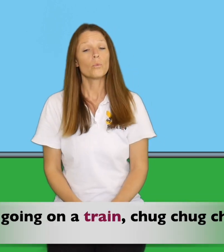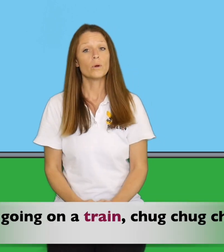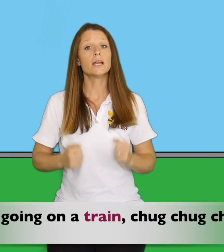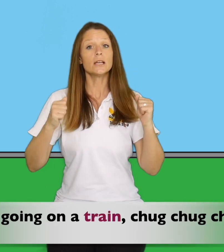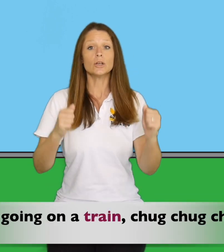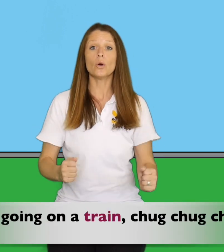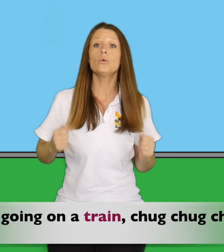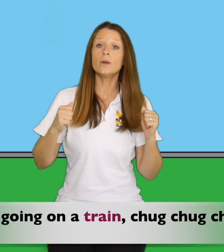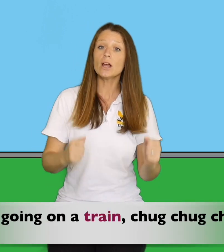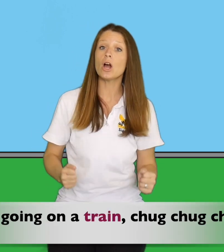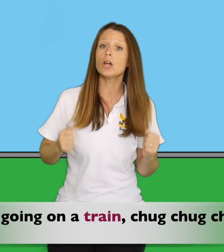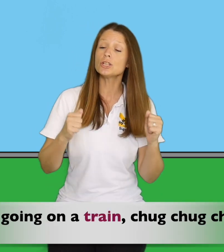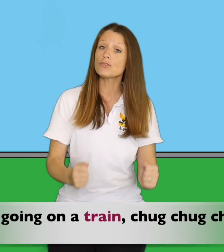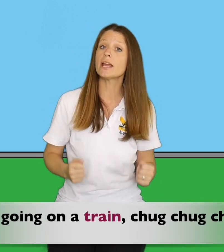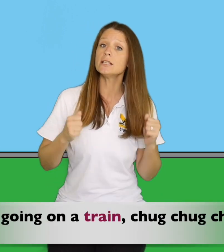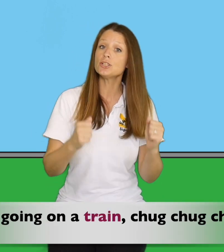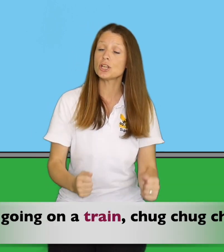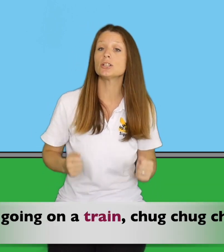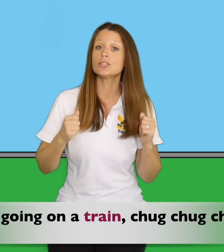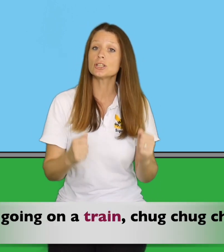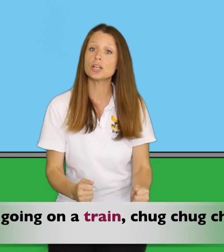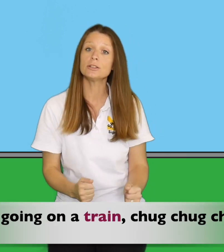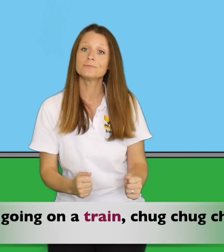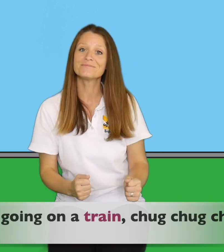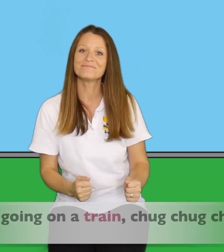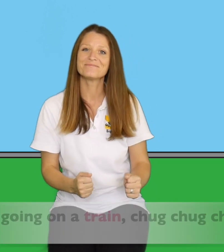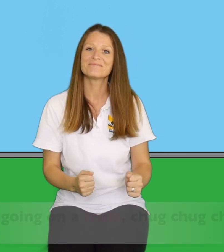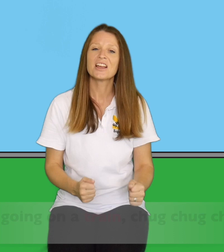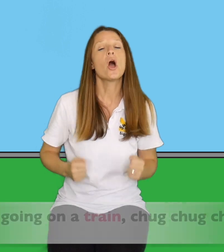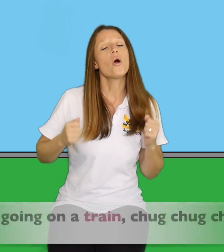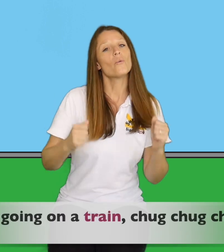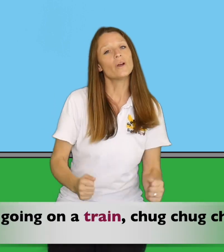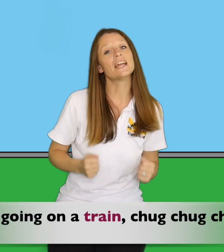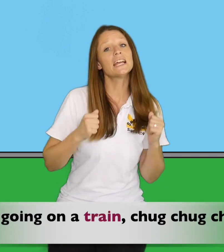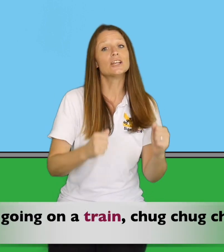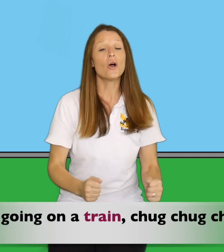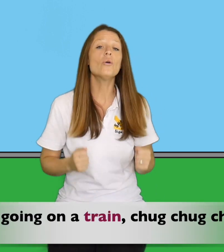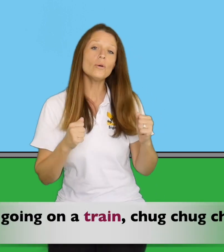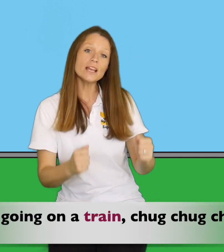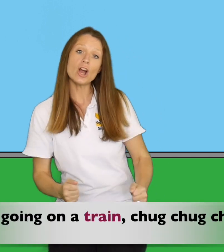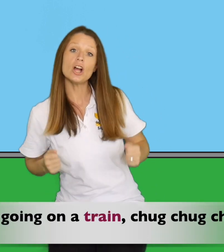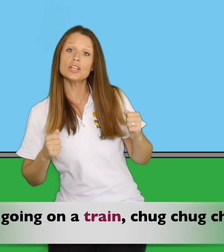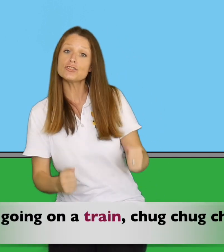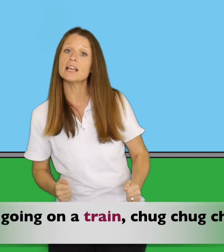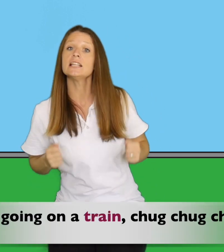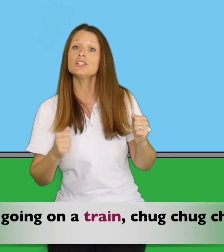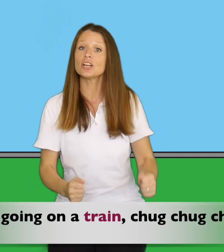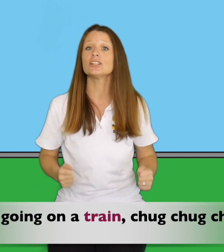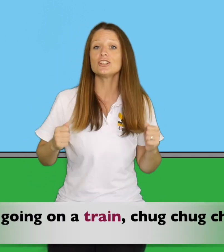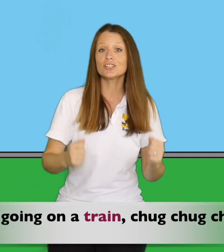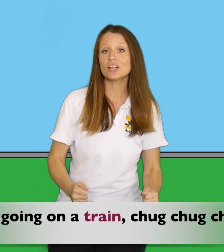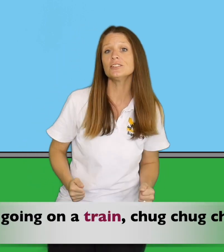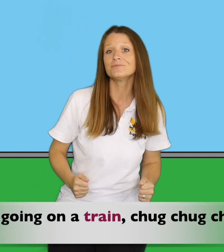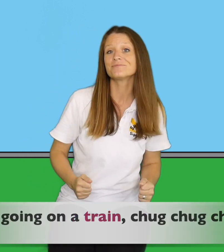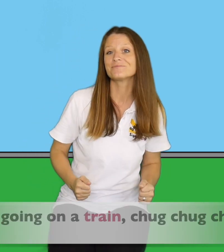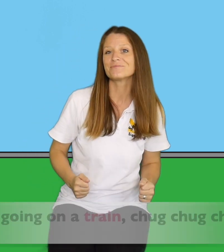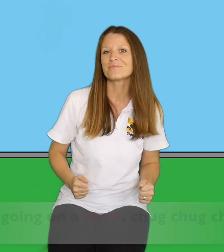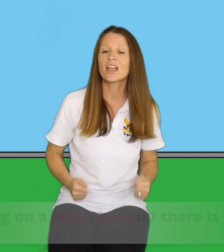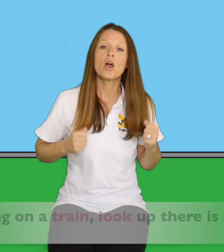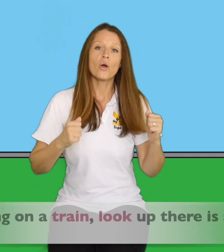We're going on a train, chug, chug, chug, chug, chug, chug. We're going on a train, chug, chug, chug, chug, chug, chug.